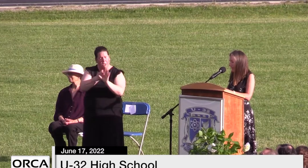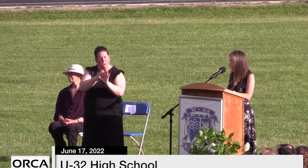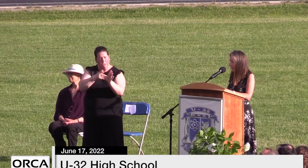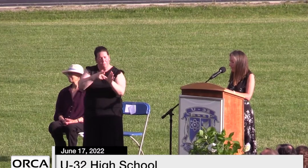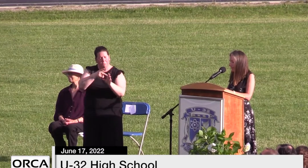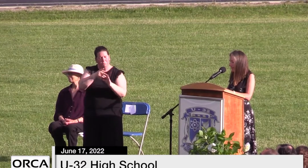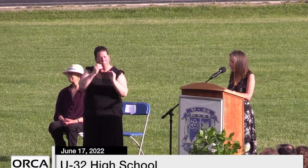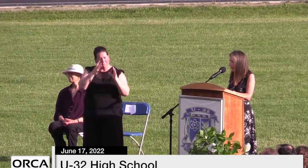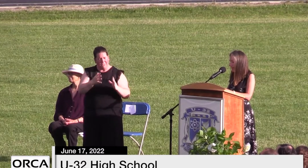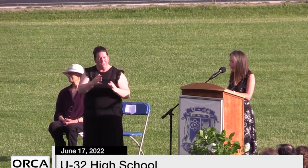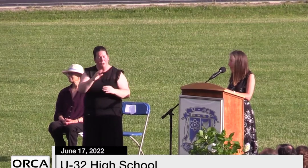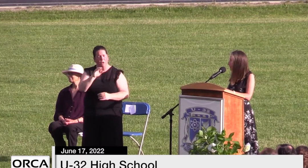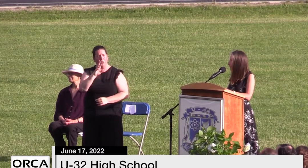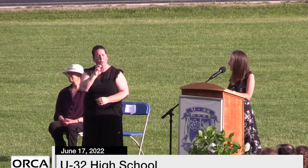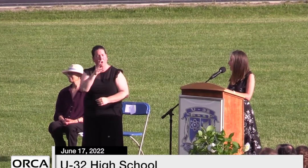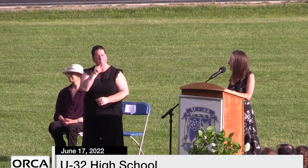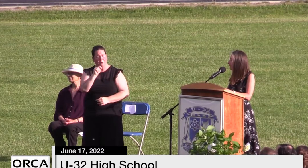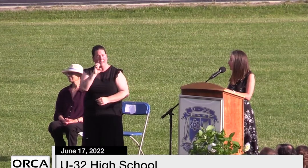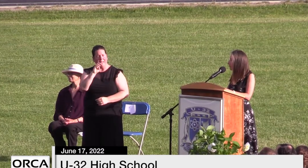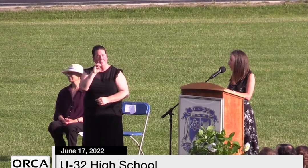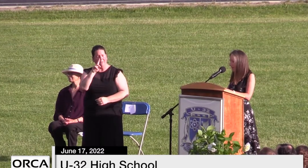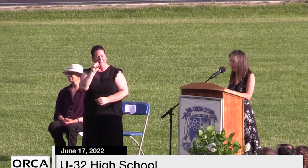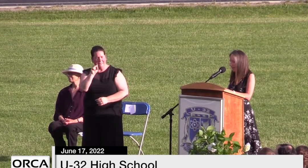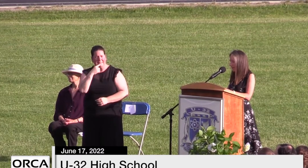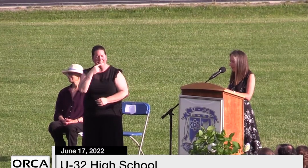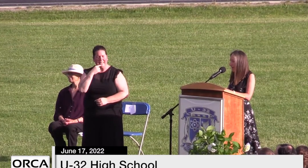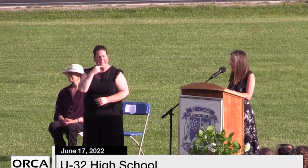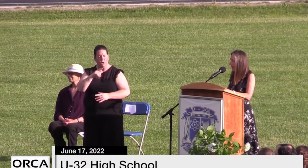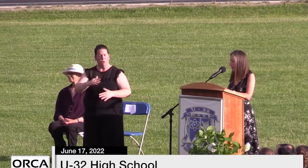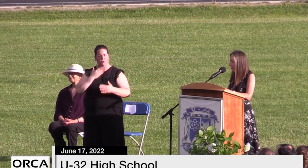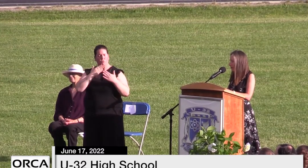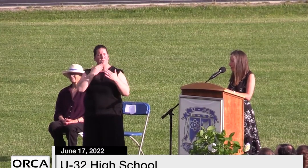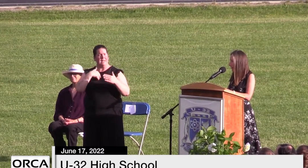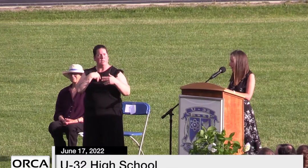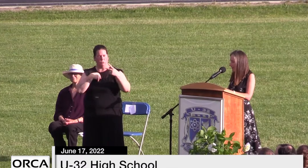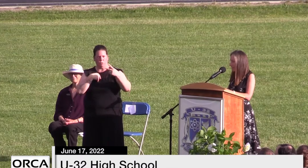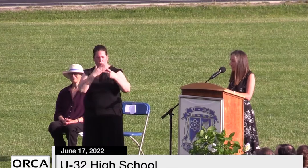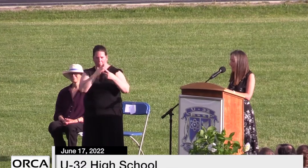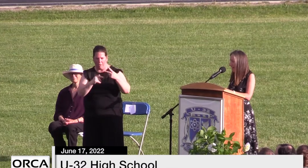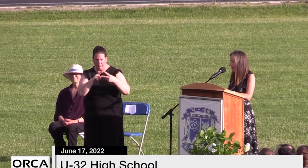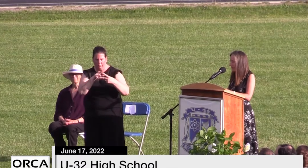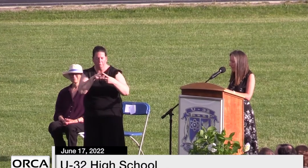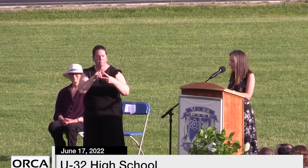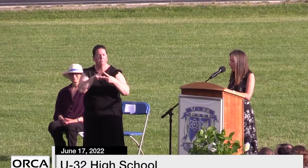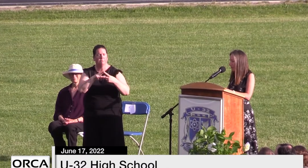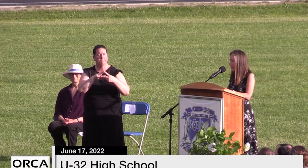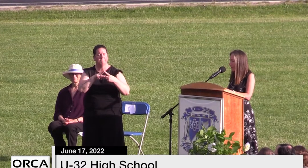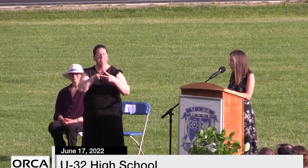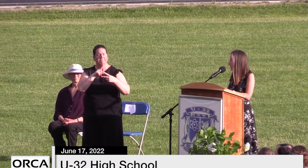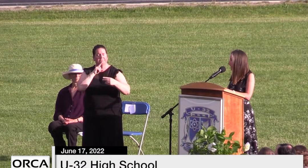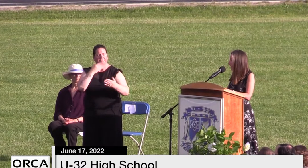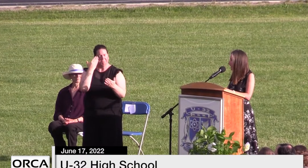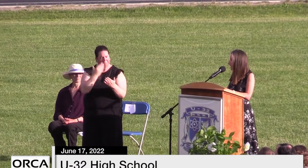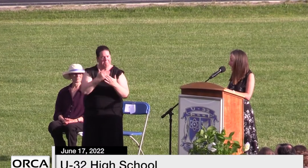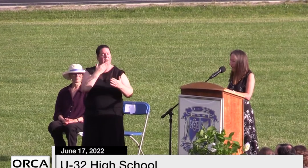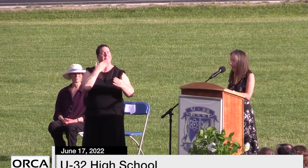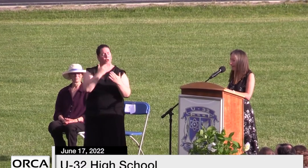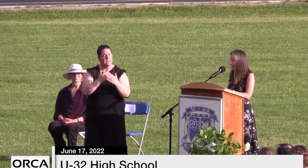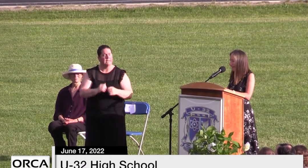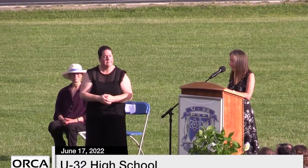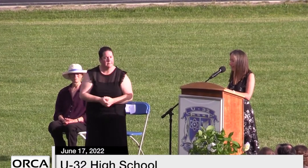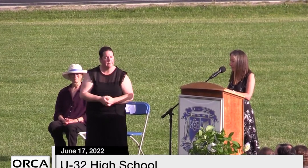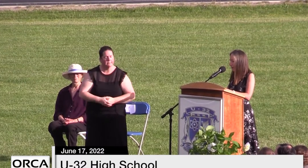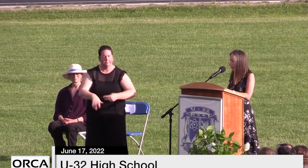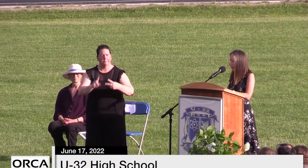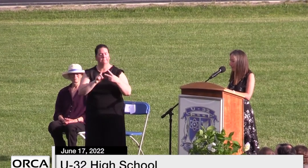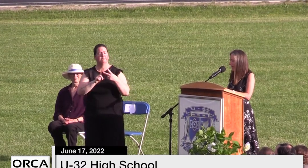Robert Emmons defines gratitude as having two parts. The first part is an affirmation of goodness, and